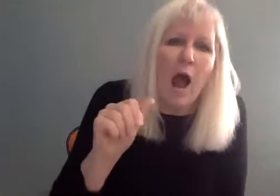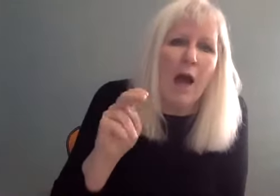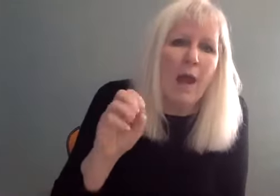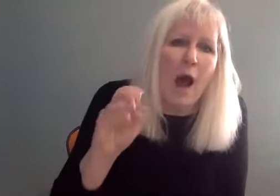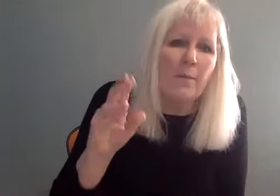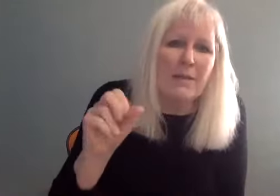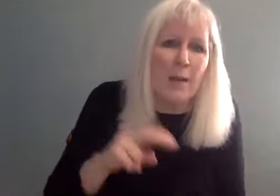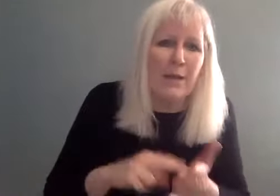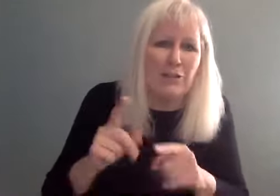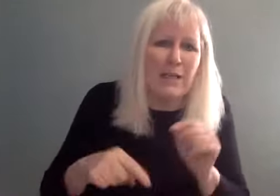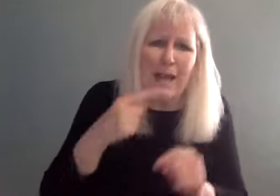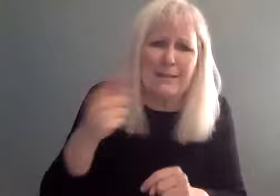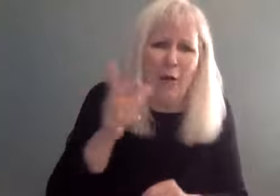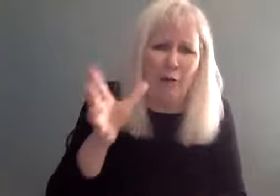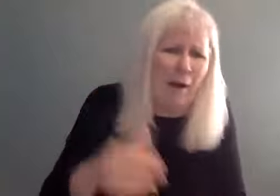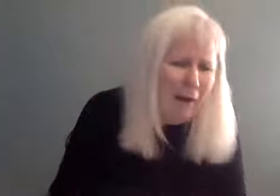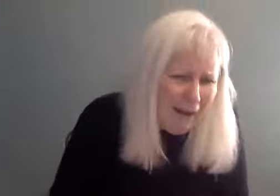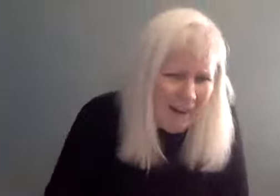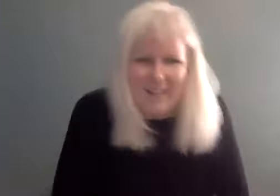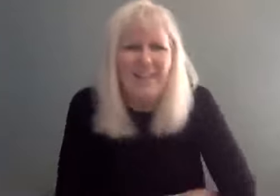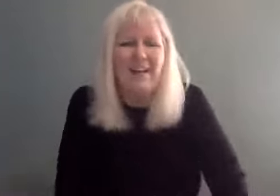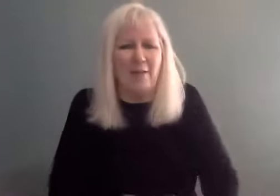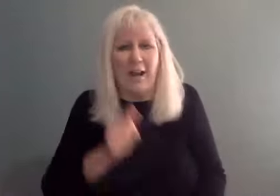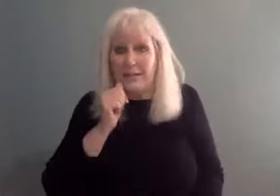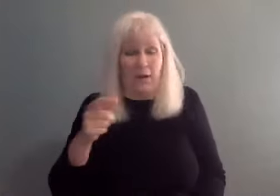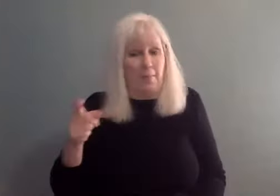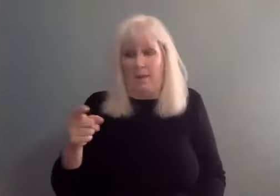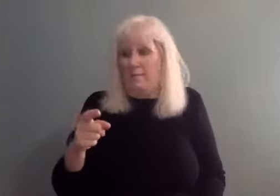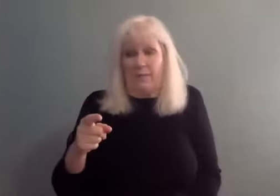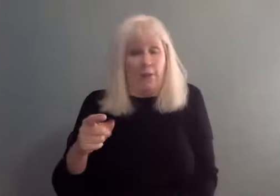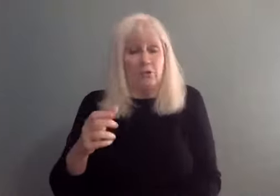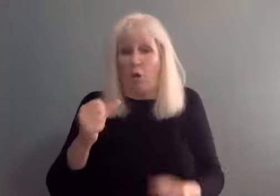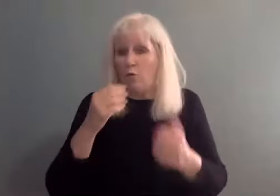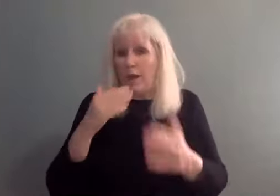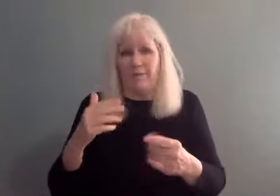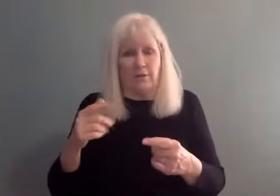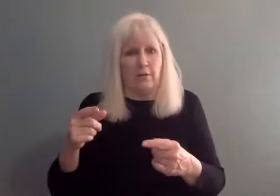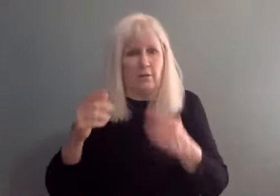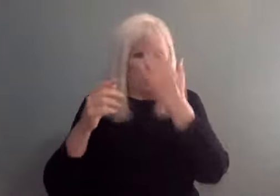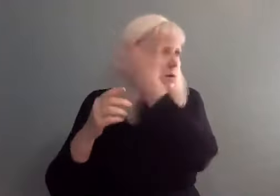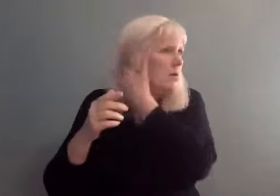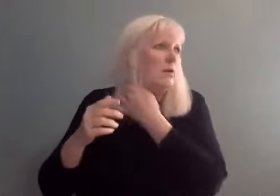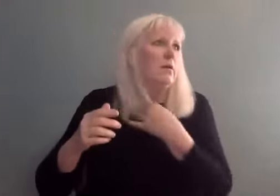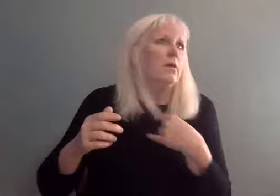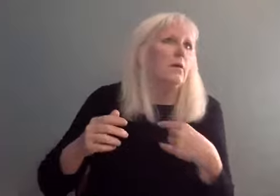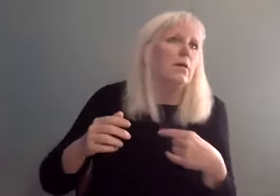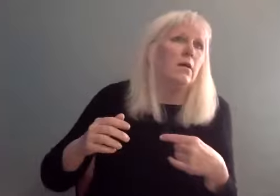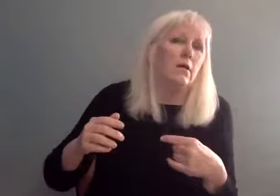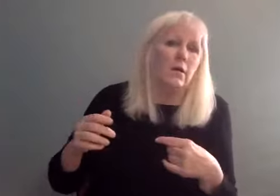she got to come sit with you till she was 95 years old. I'm so grateful. And she had no more sleepless nights not knowing where her daughter was. I